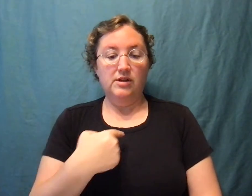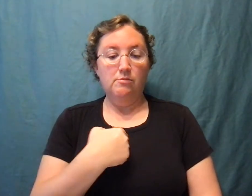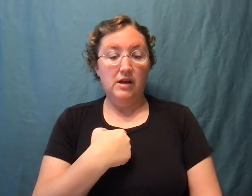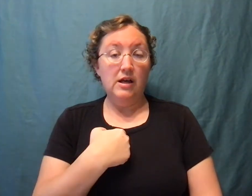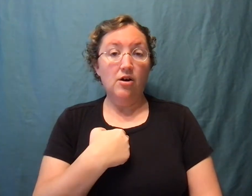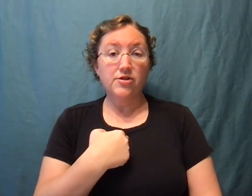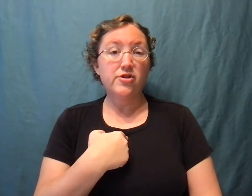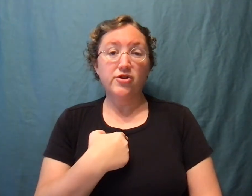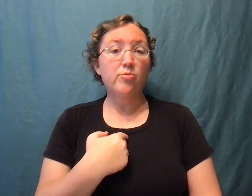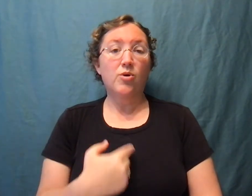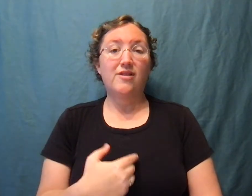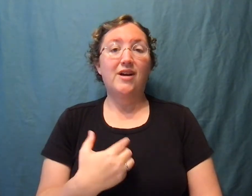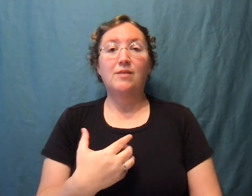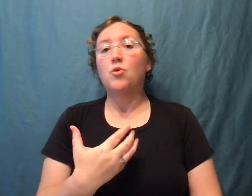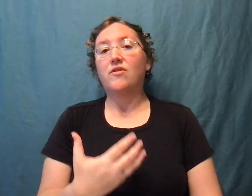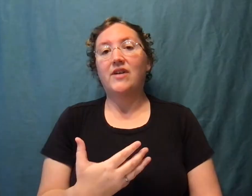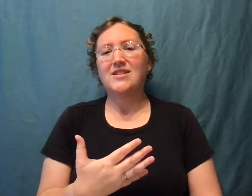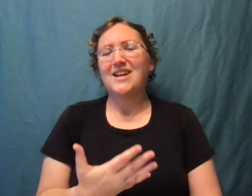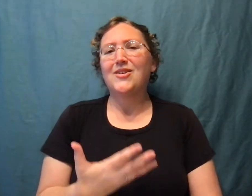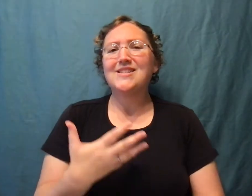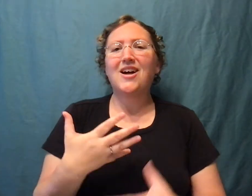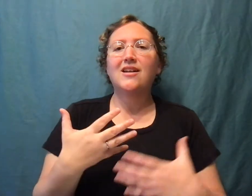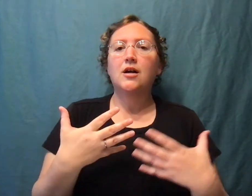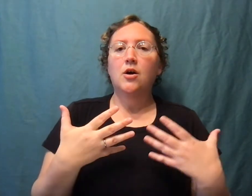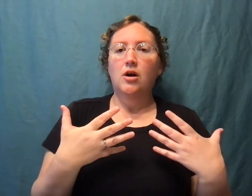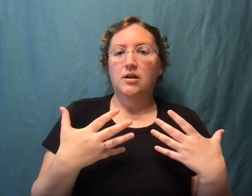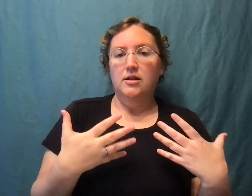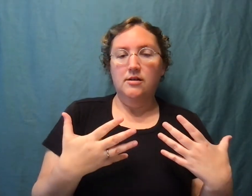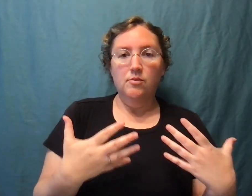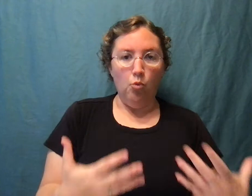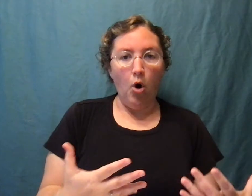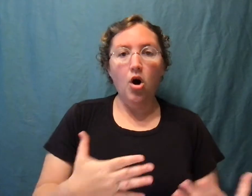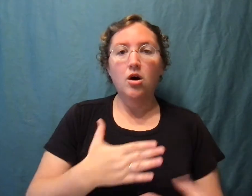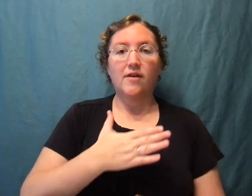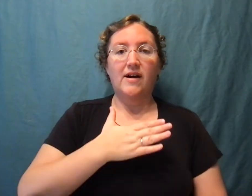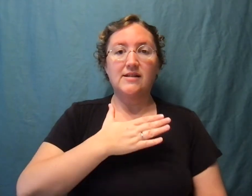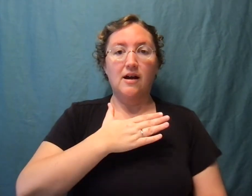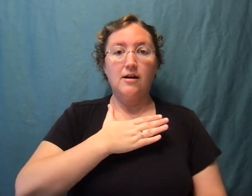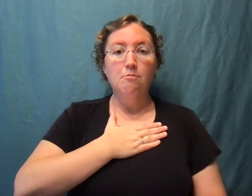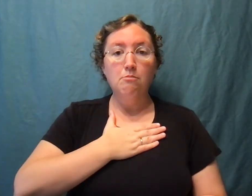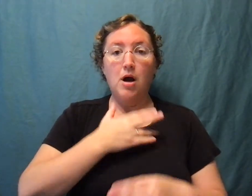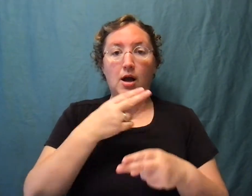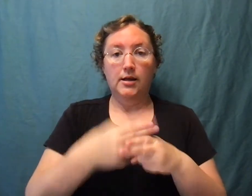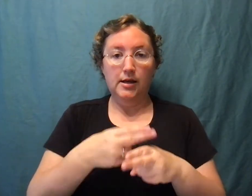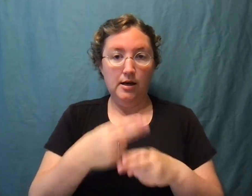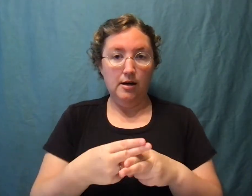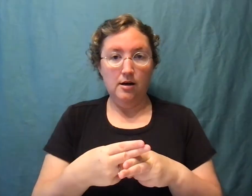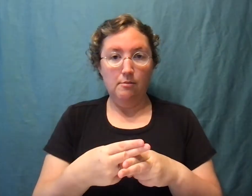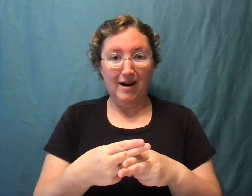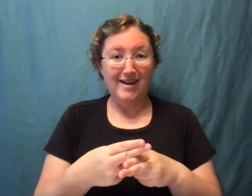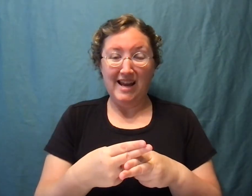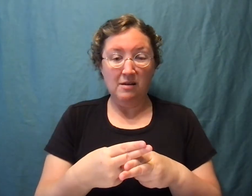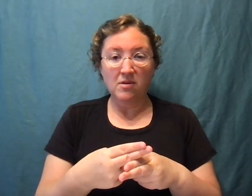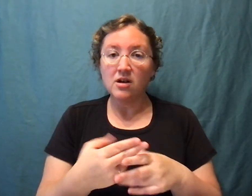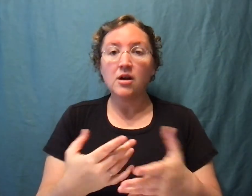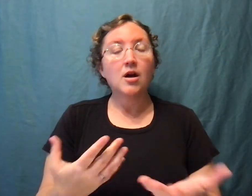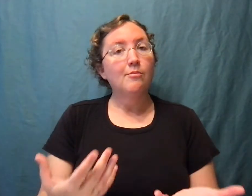me also shows you're more a more advanced signer. It's not wrong if I sign my name, but